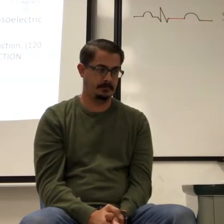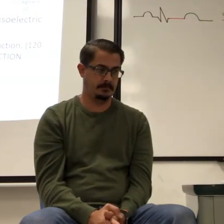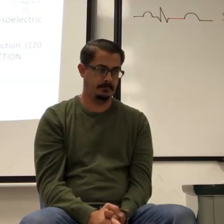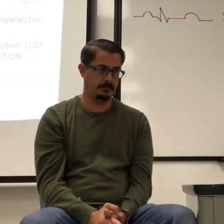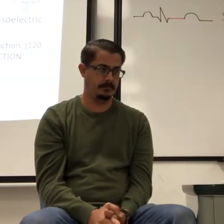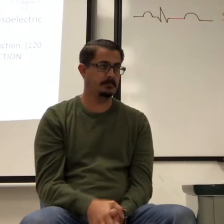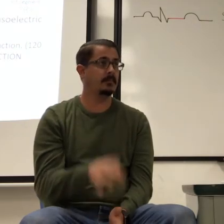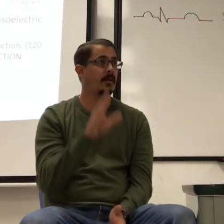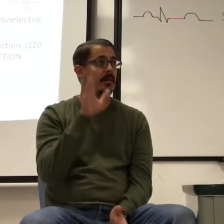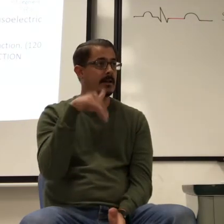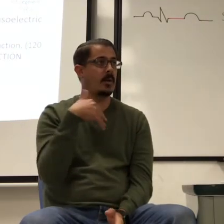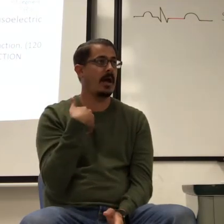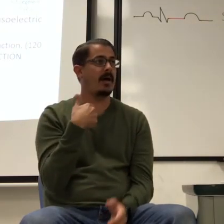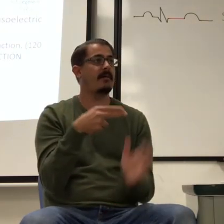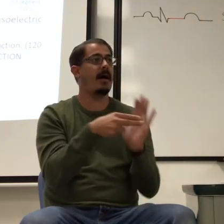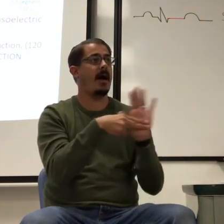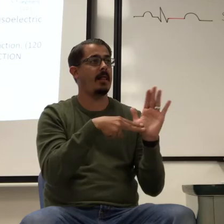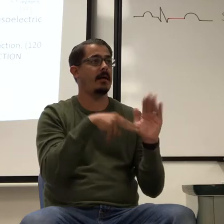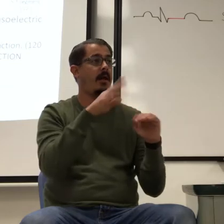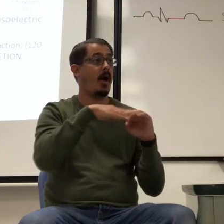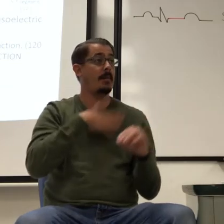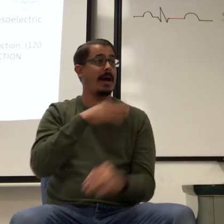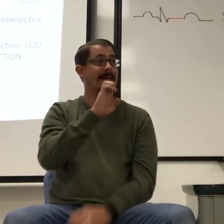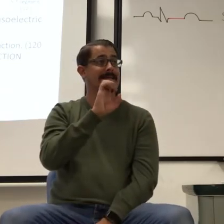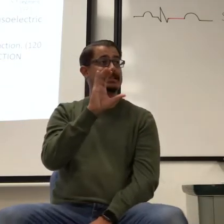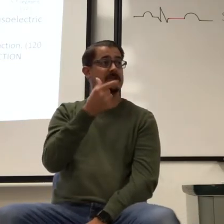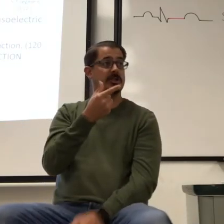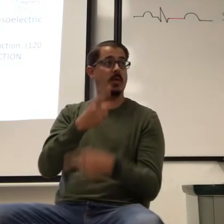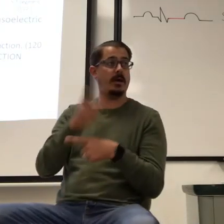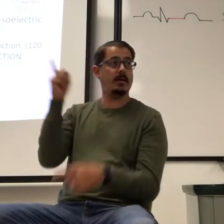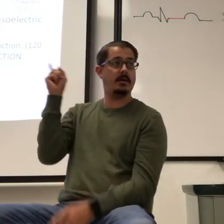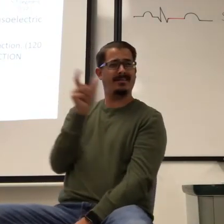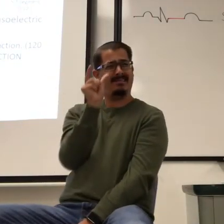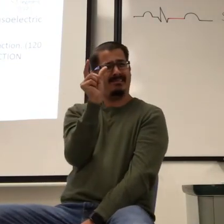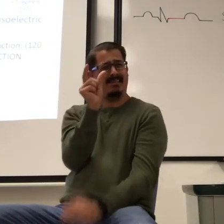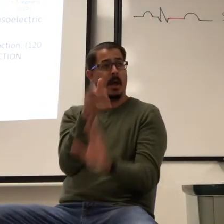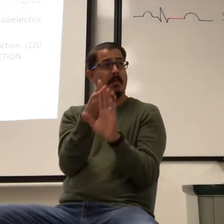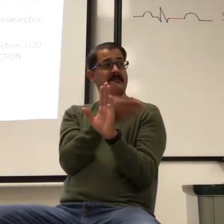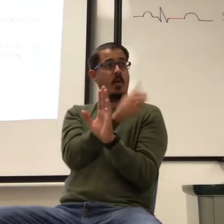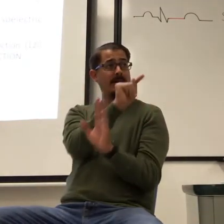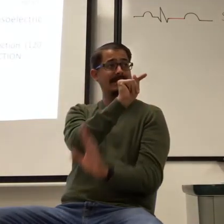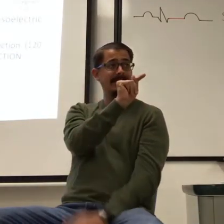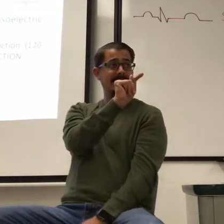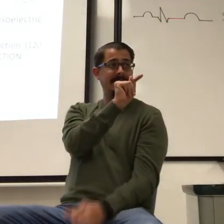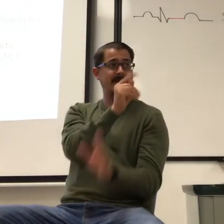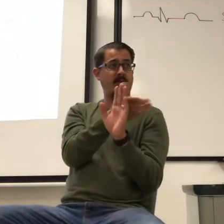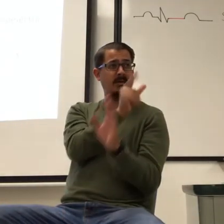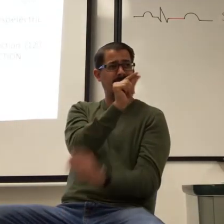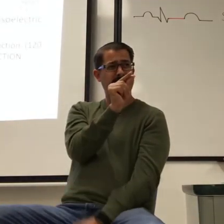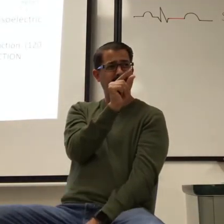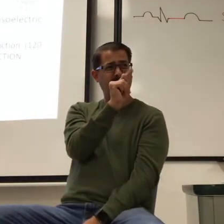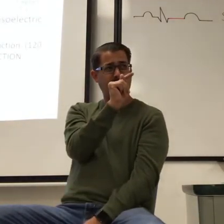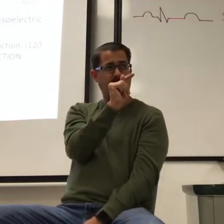So that's what I have highlighted on my ECG, right? That segment right before the T wave.